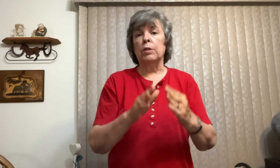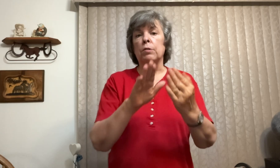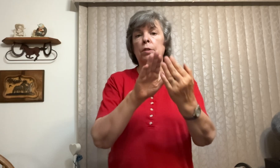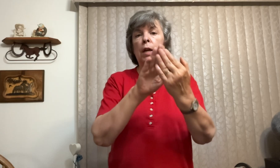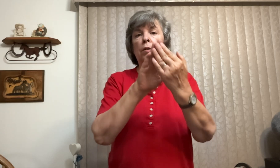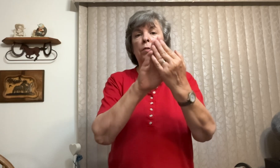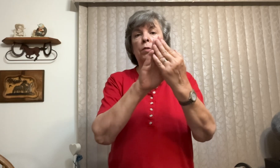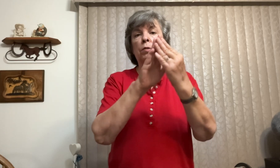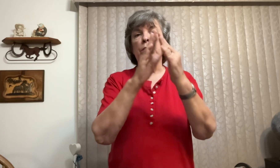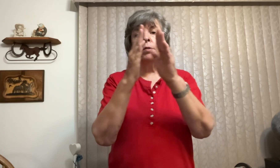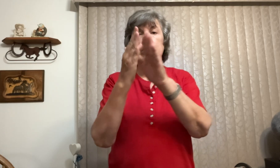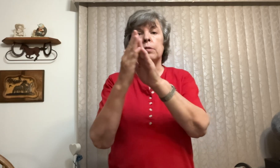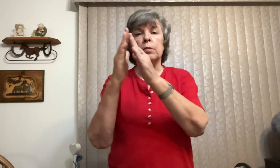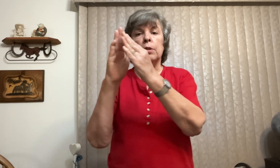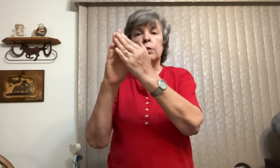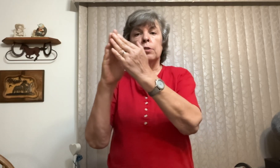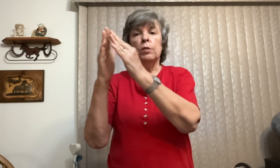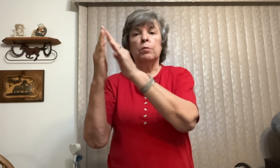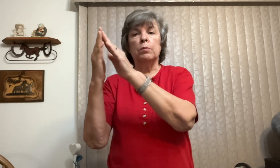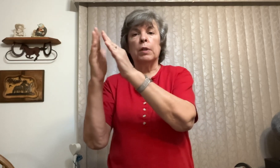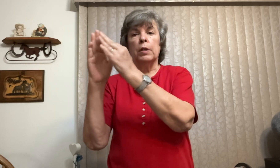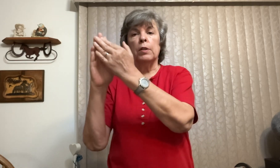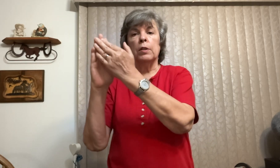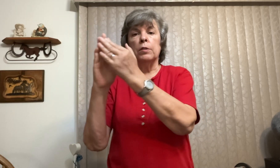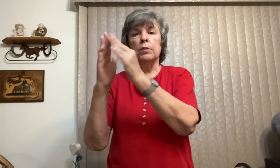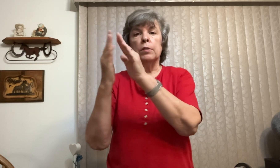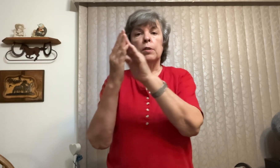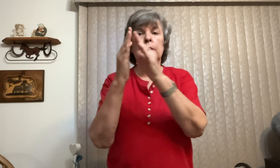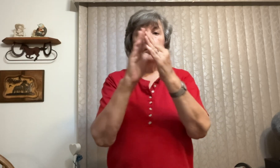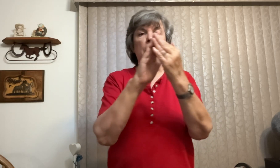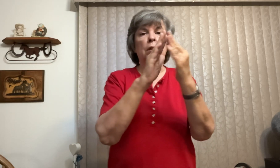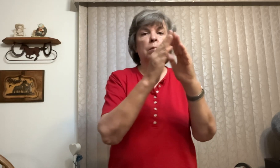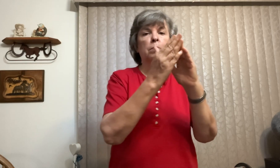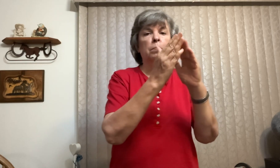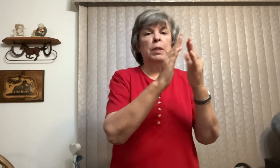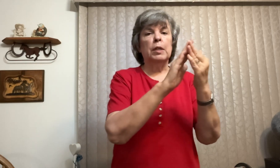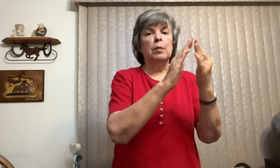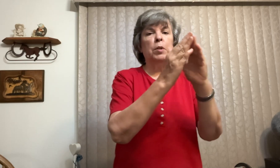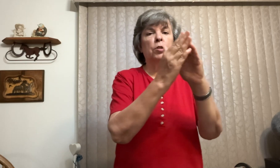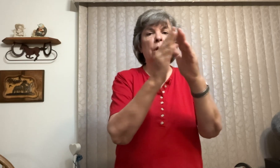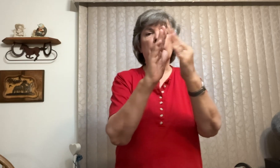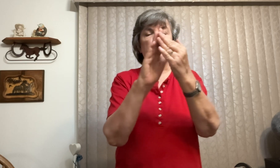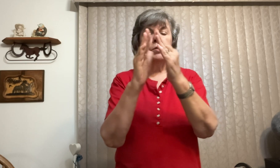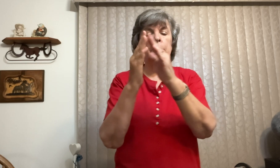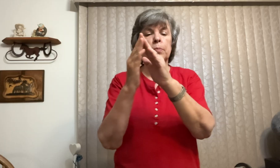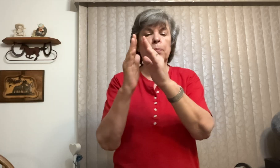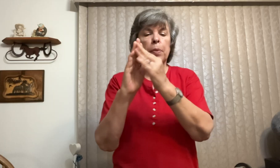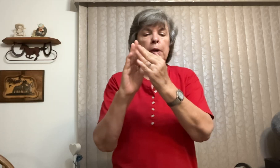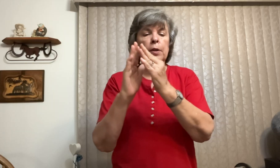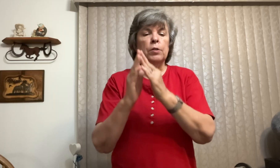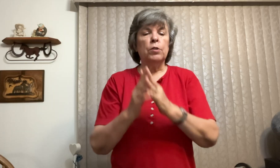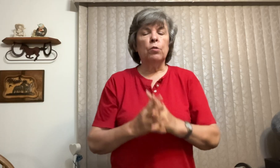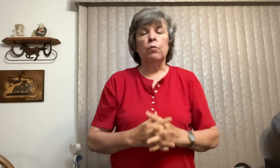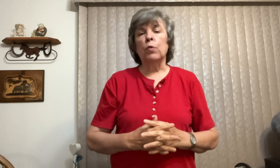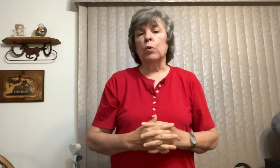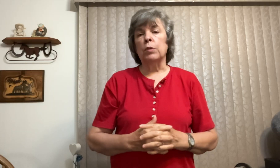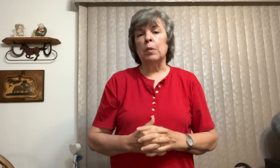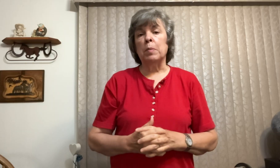or town. So this is, like this, making a bunch of houses. So for something